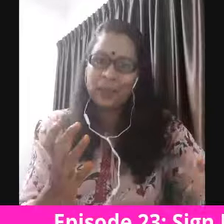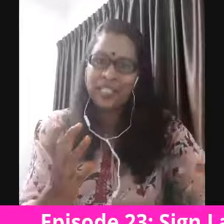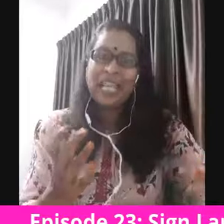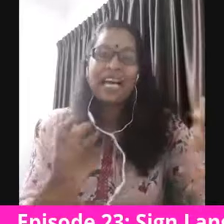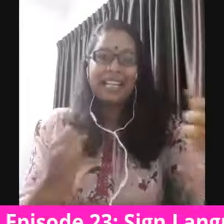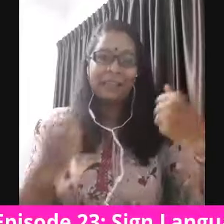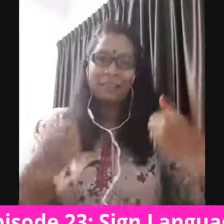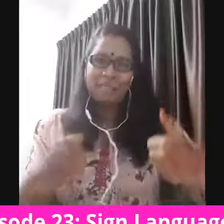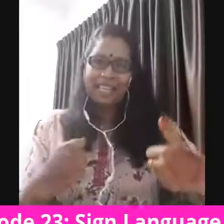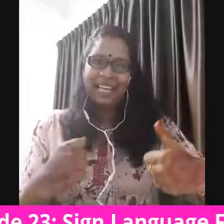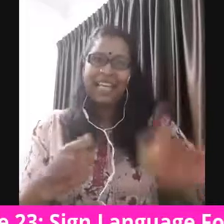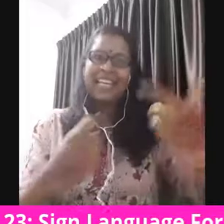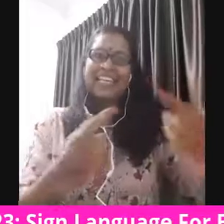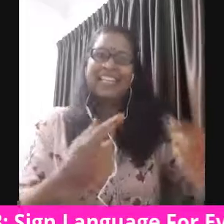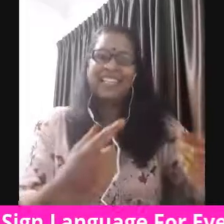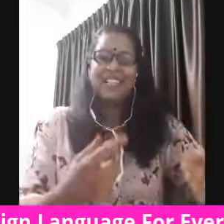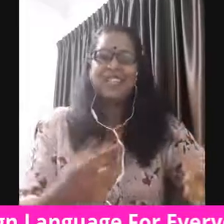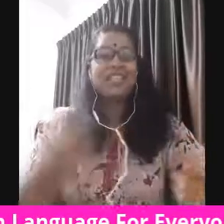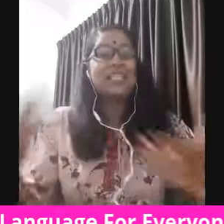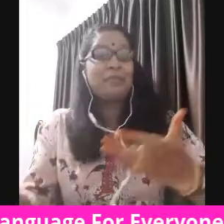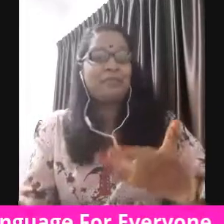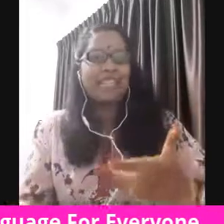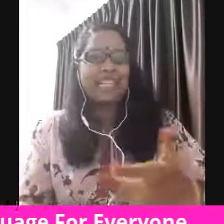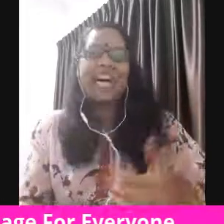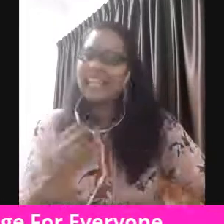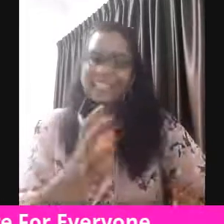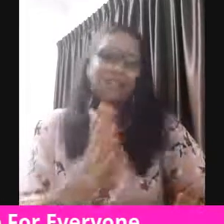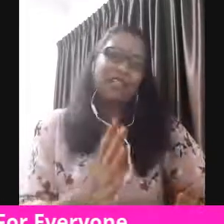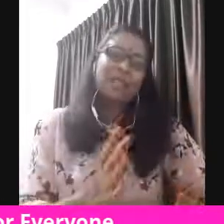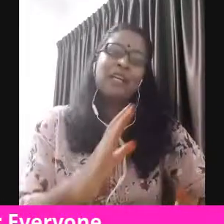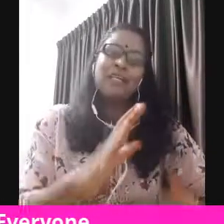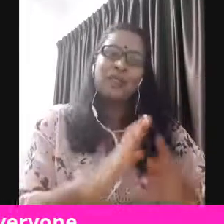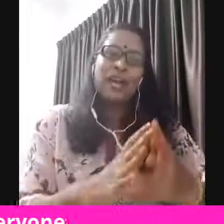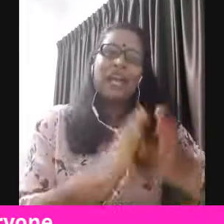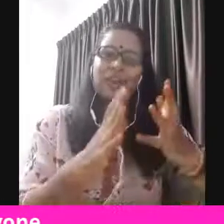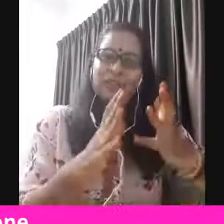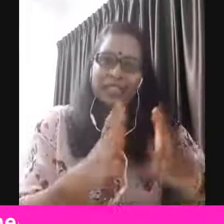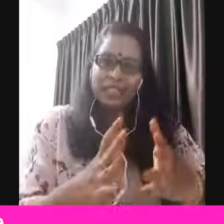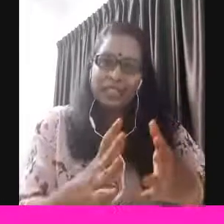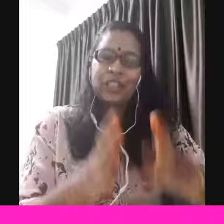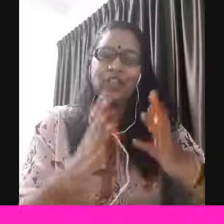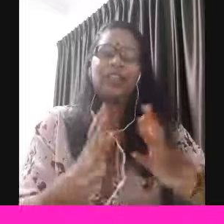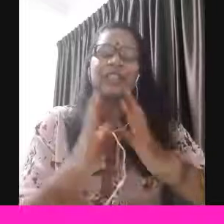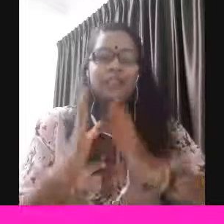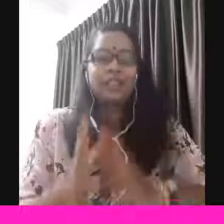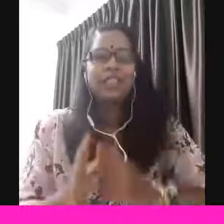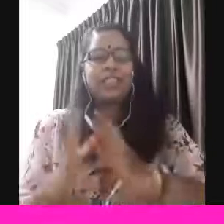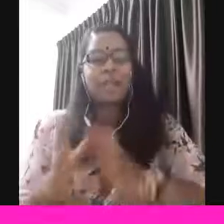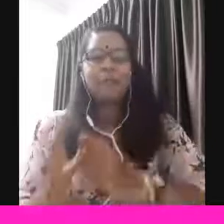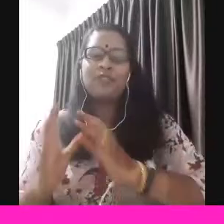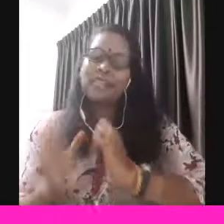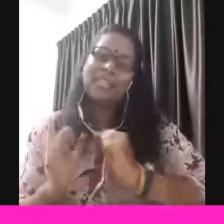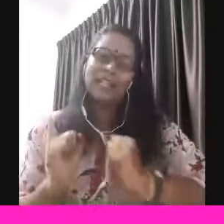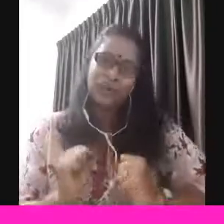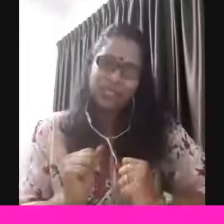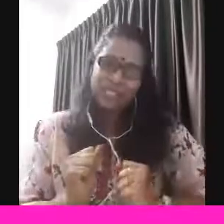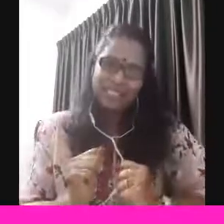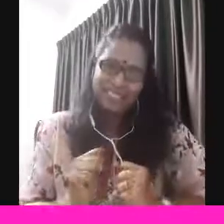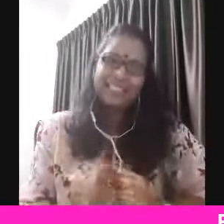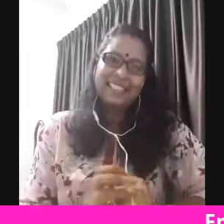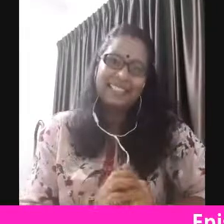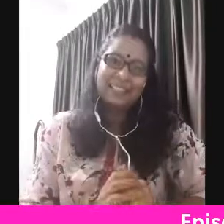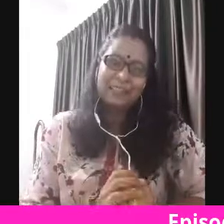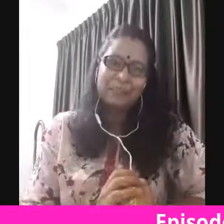spoken language, like Malay, English, German, like that only. So every country got different type of sign